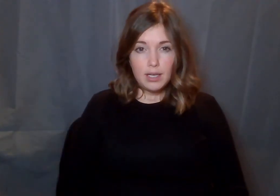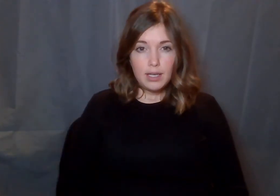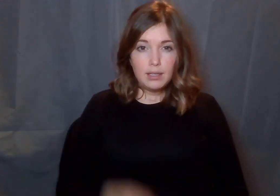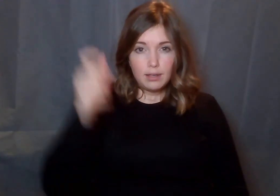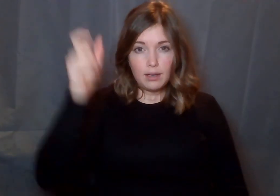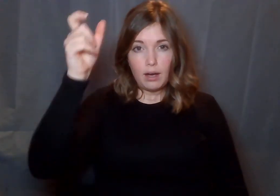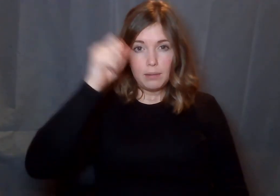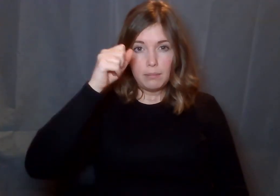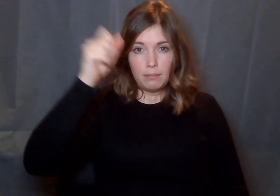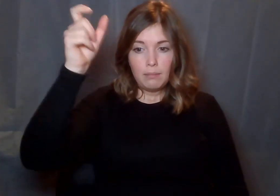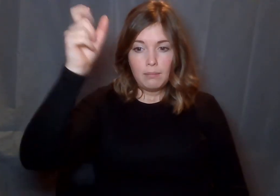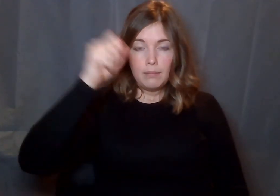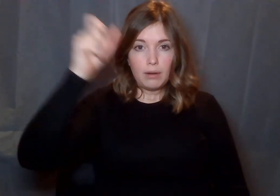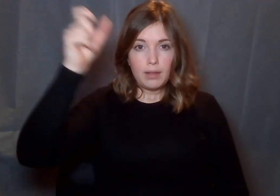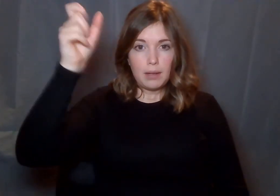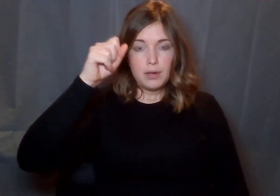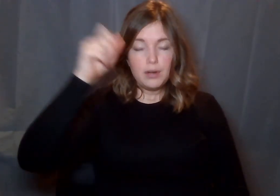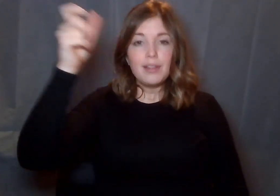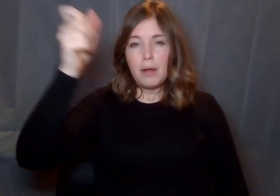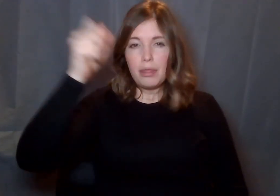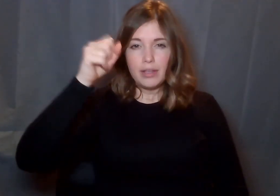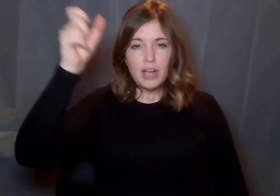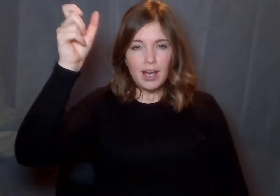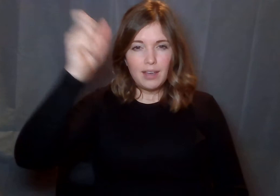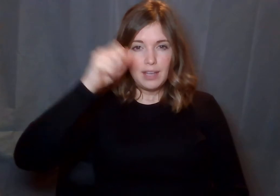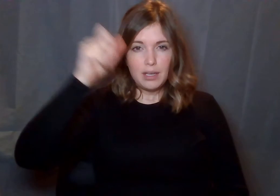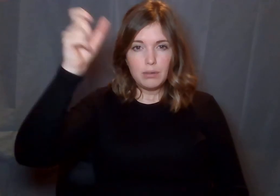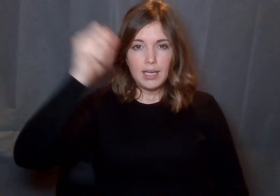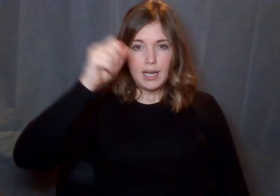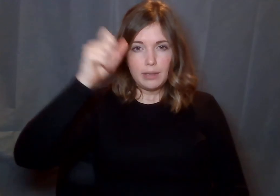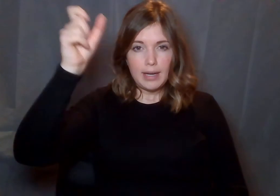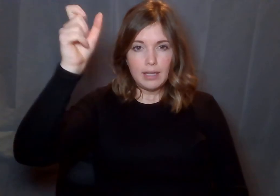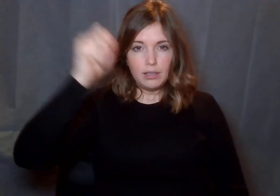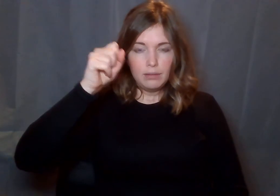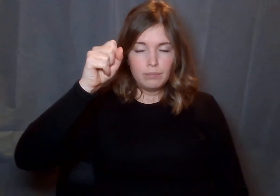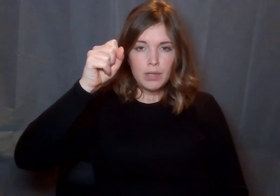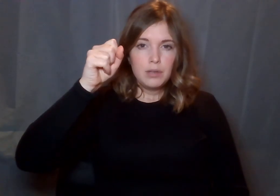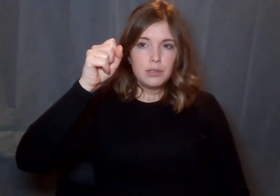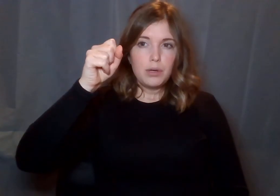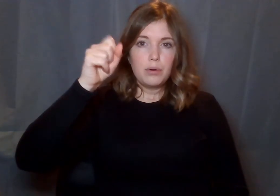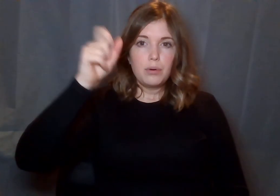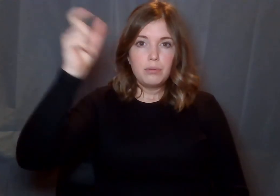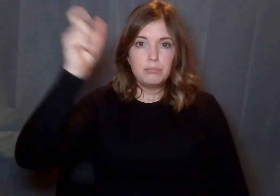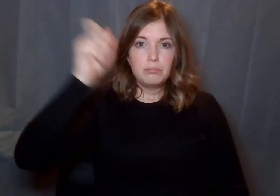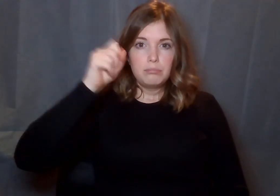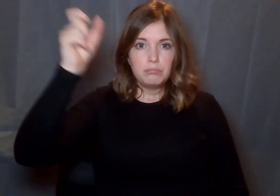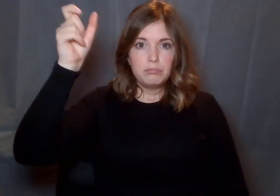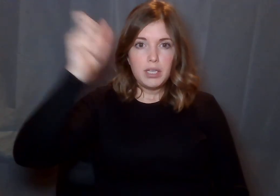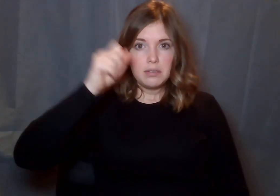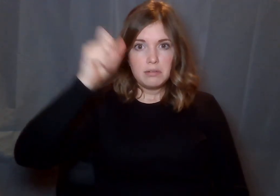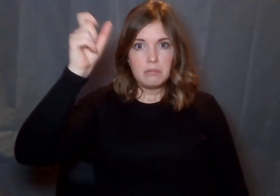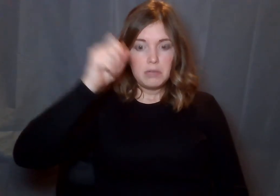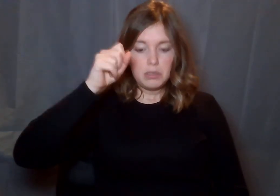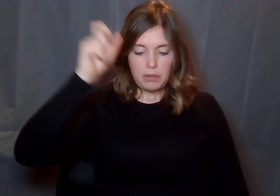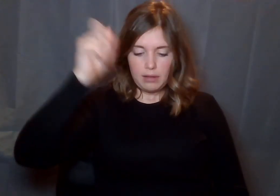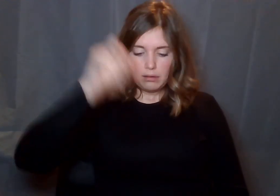Security, or like a monthly check that you would get on the regular. So this is what that looks